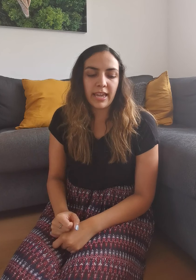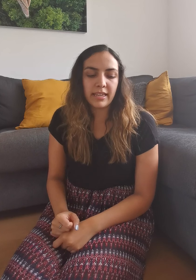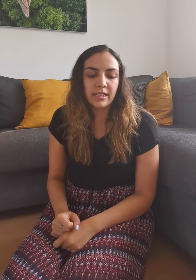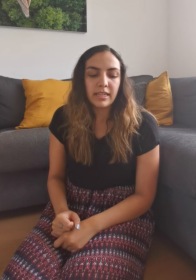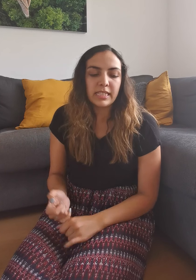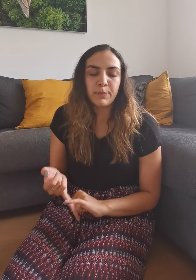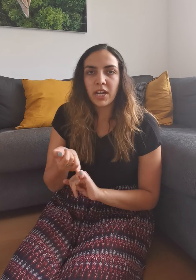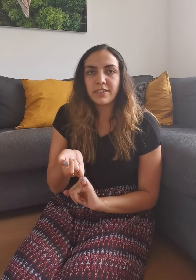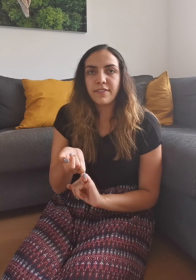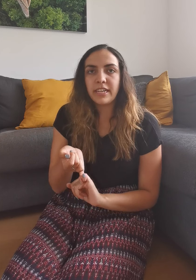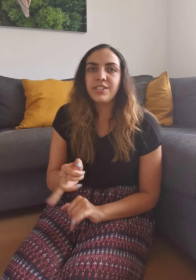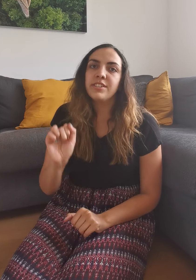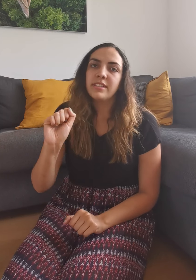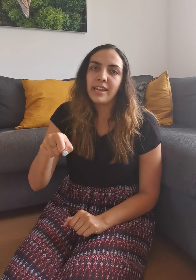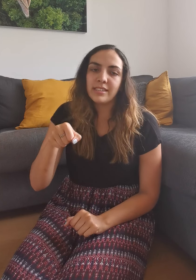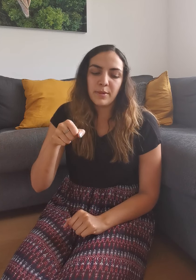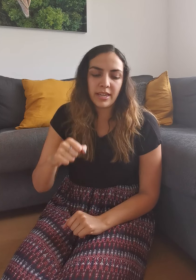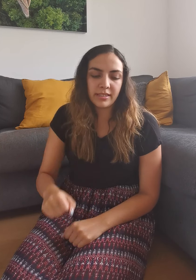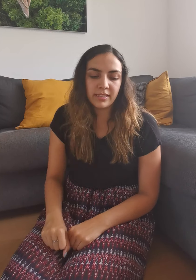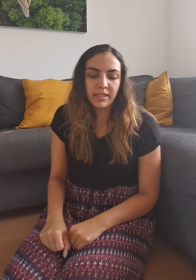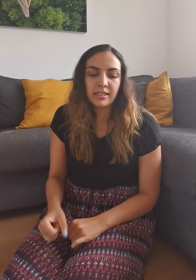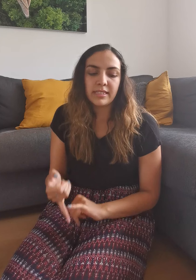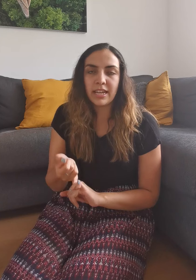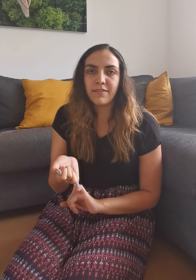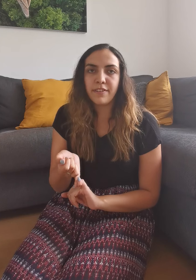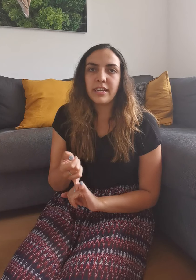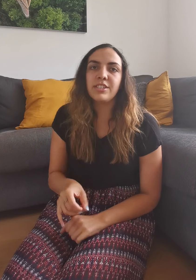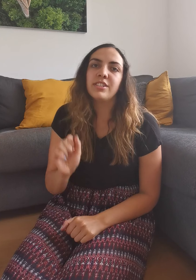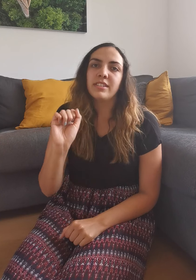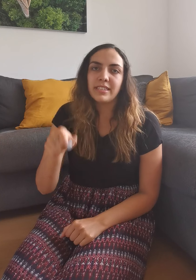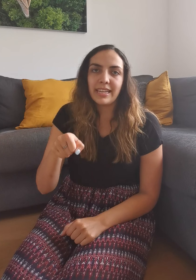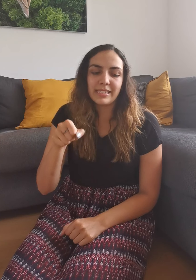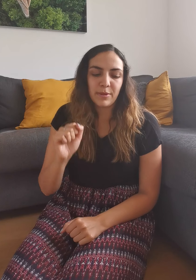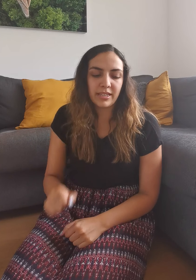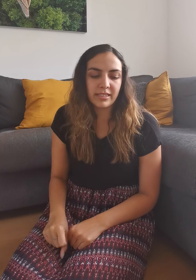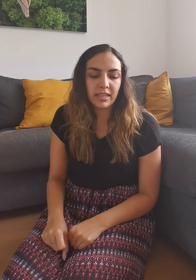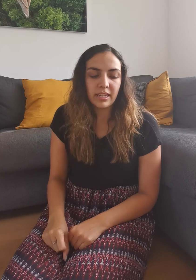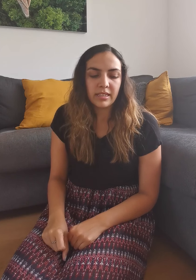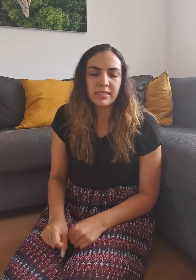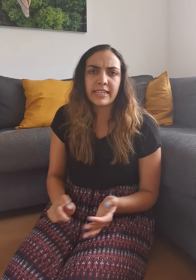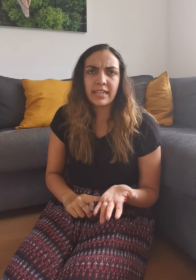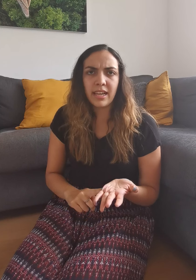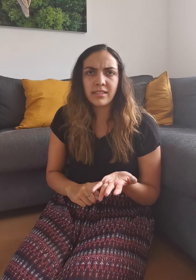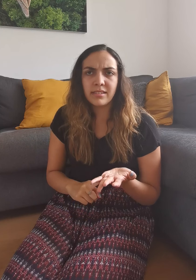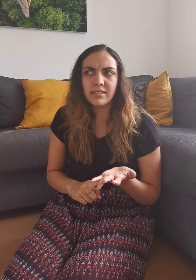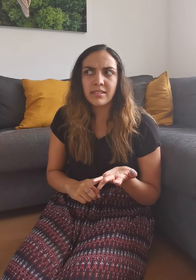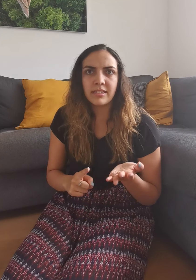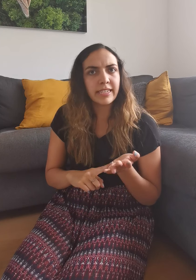Skate. Spiderfish, yes, miss. Sunfish, yes, miss. Tiddler,